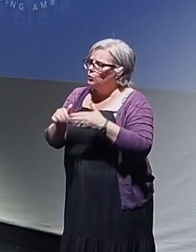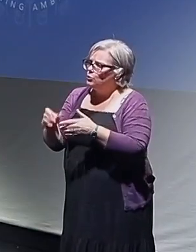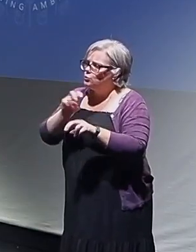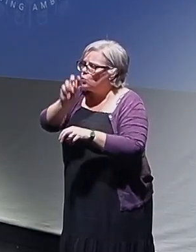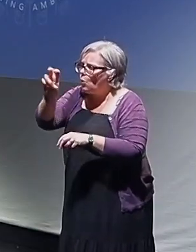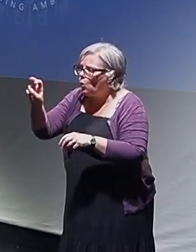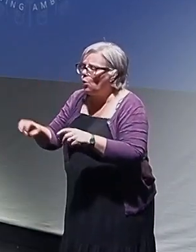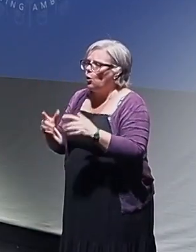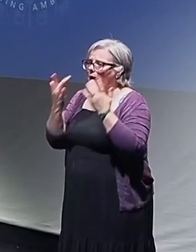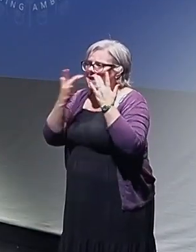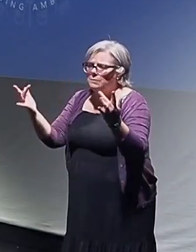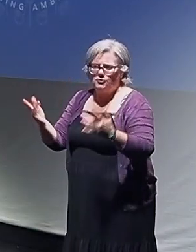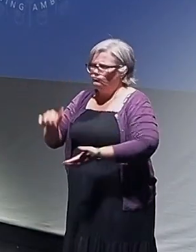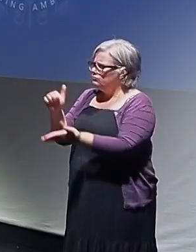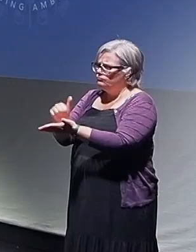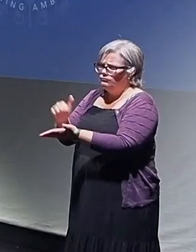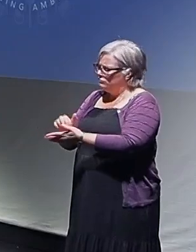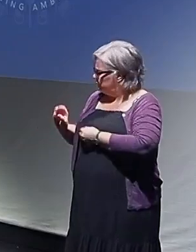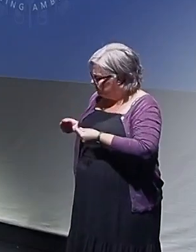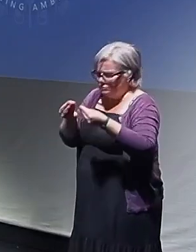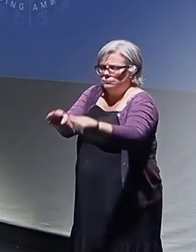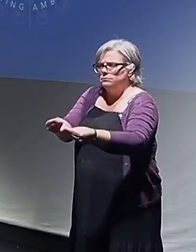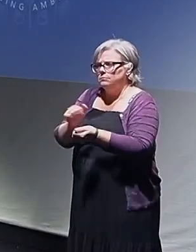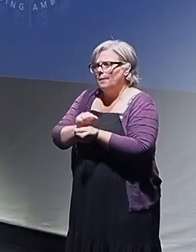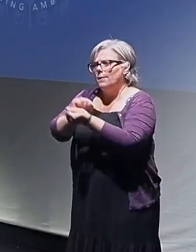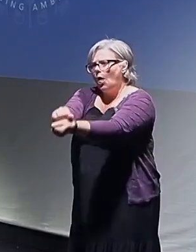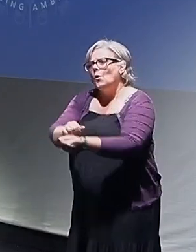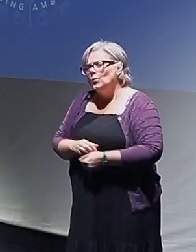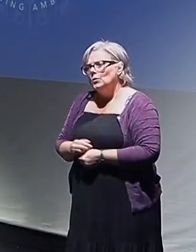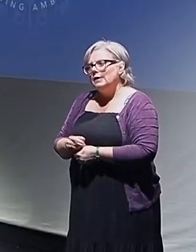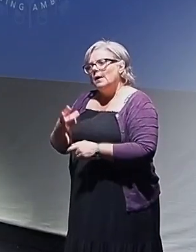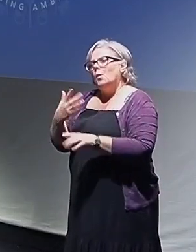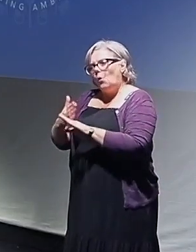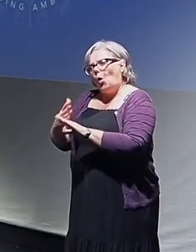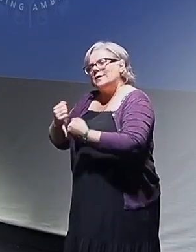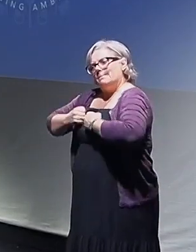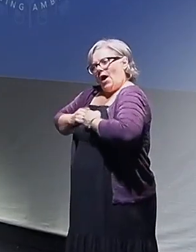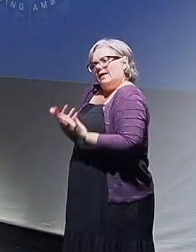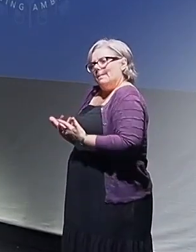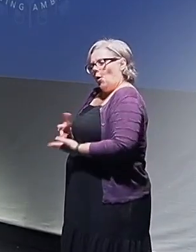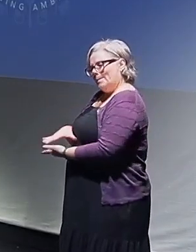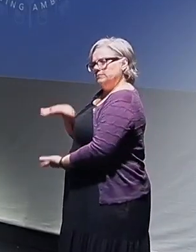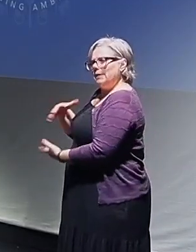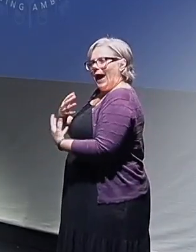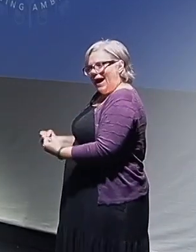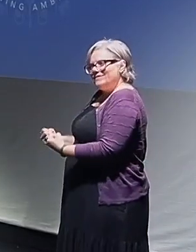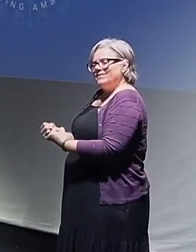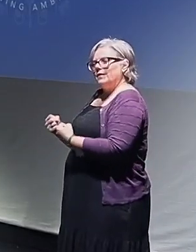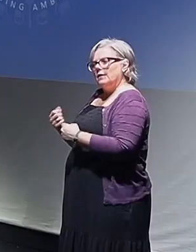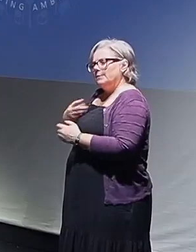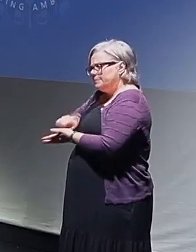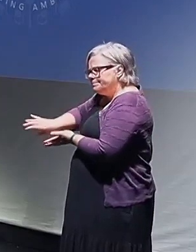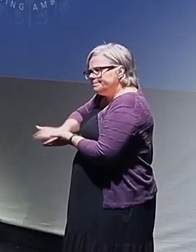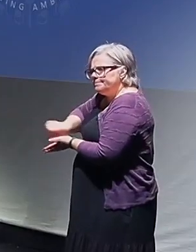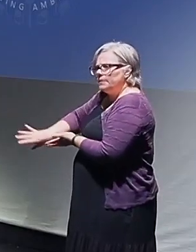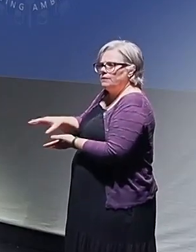like, yes, absolutely, 100%. This work is mine for the moment, and I live with it, and it's beautiful, and I put things in storage,